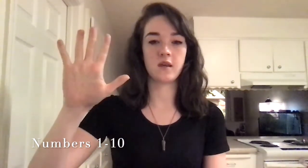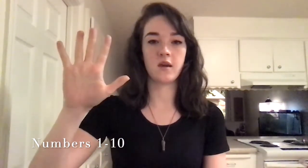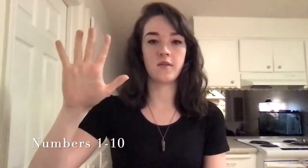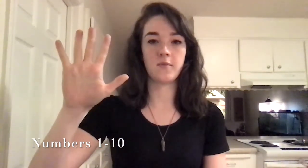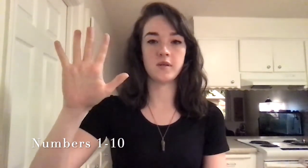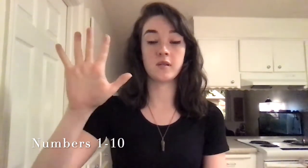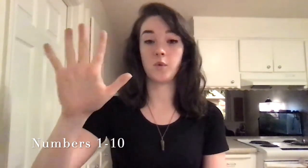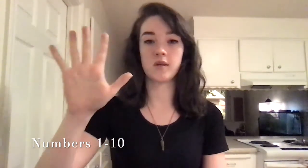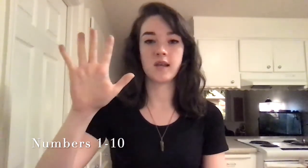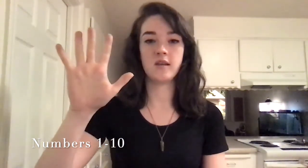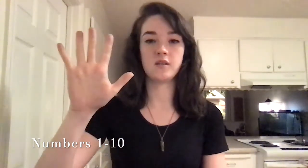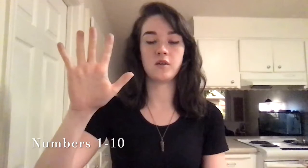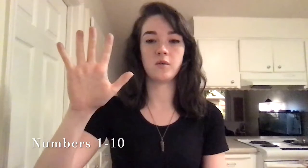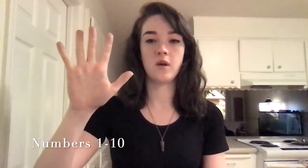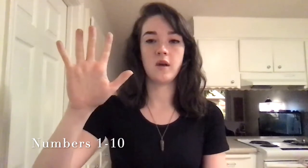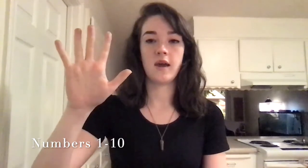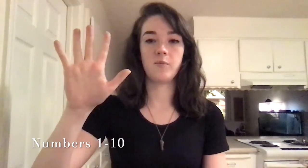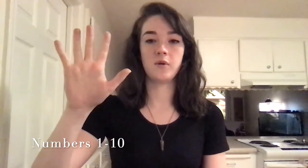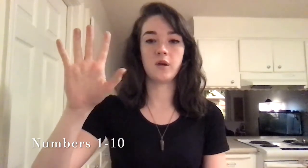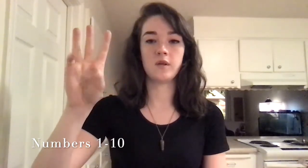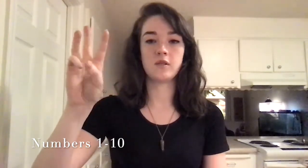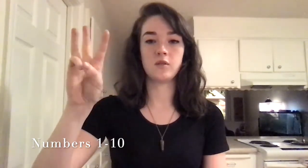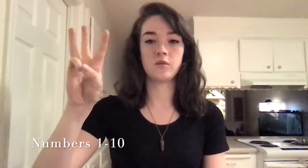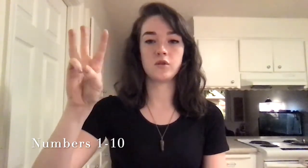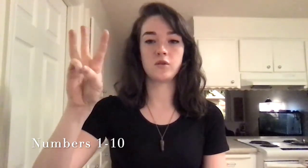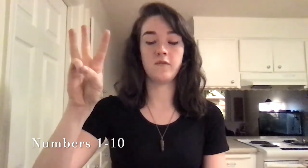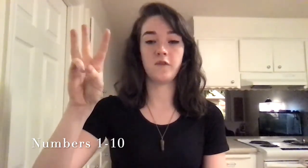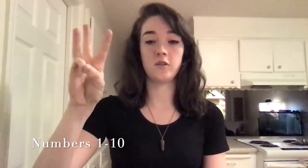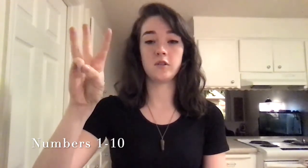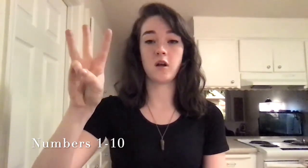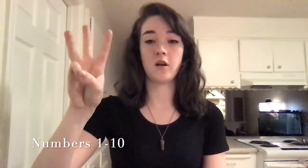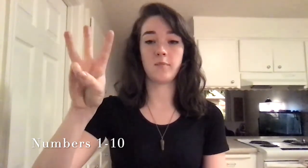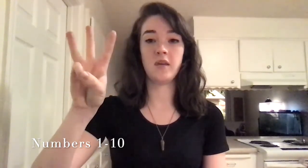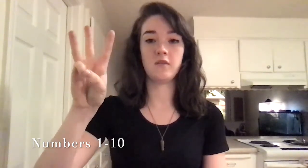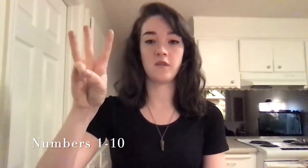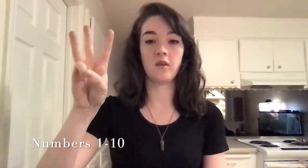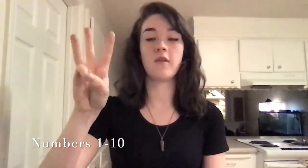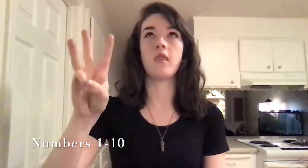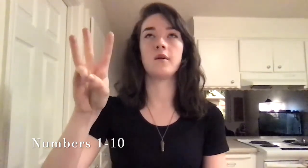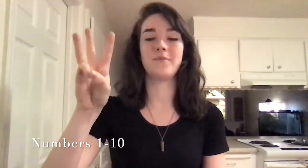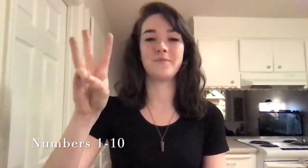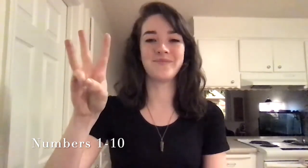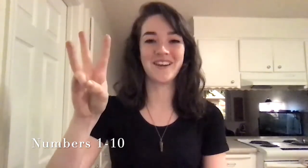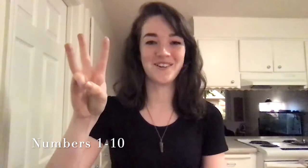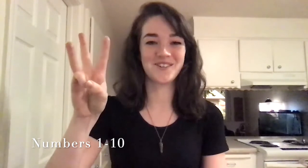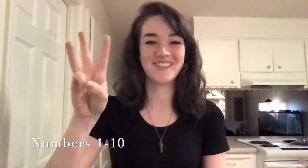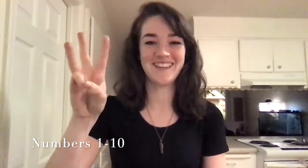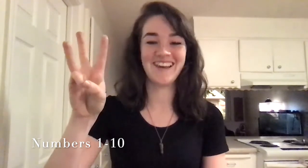the person that we are signing to, and we're going to fold our pinky finger, I can't talk today,